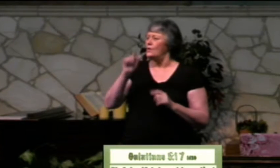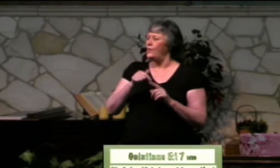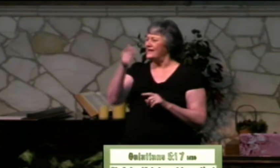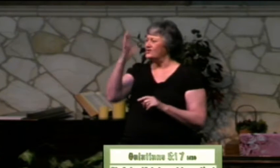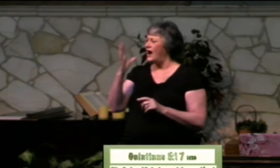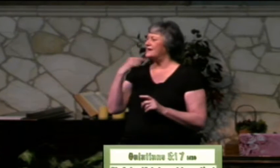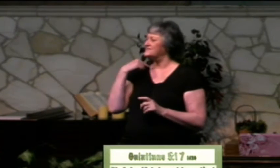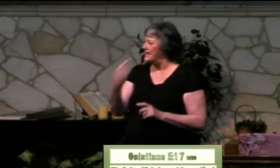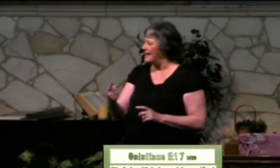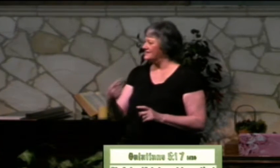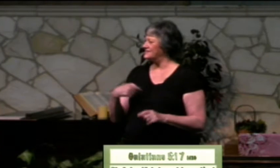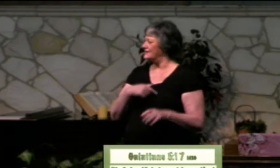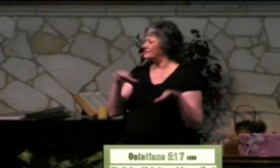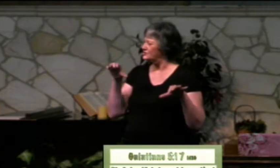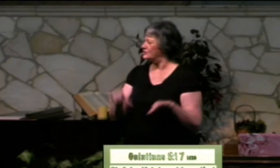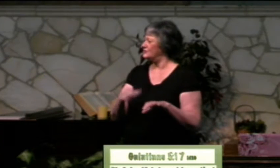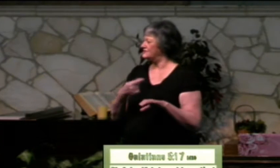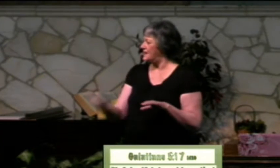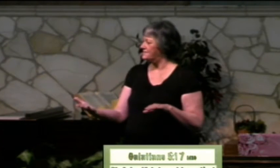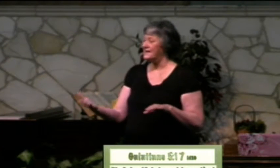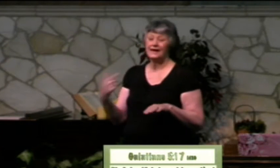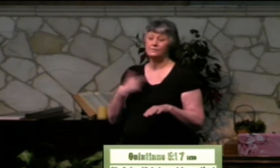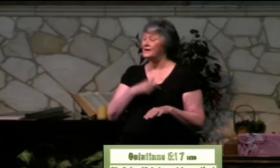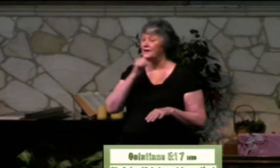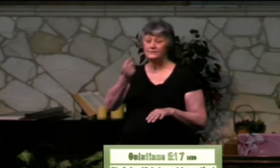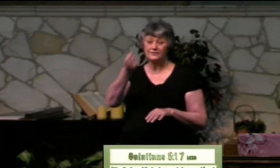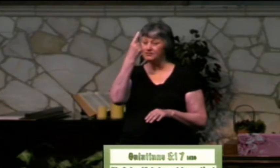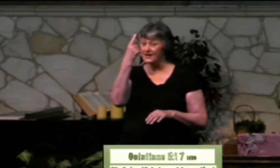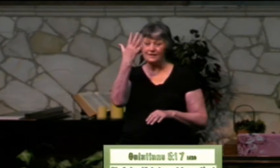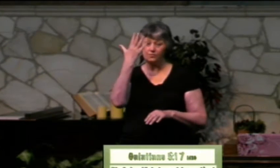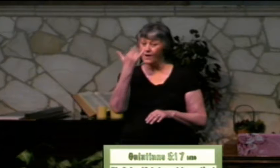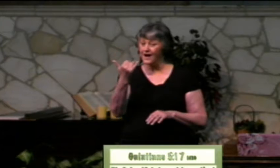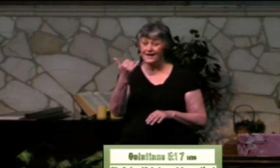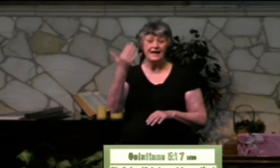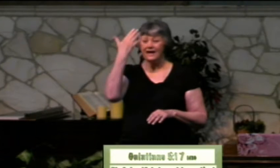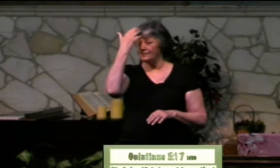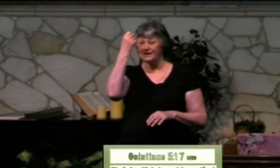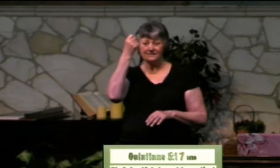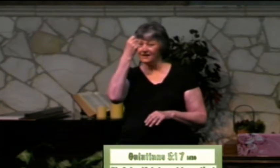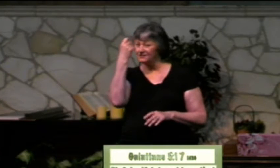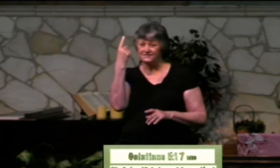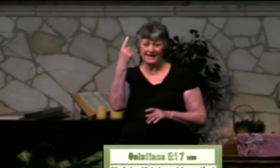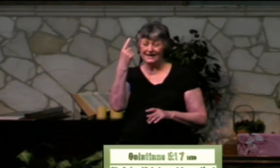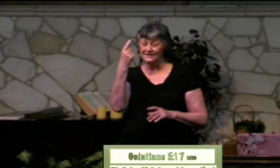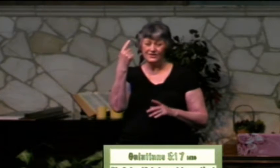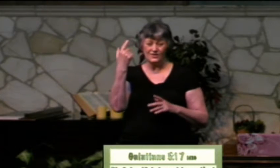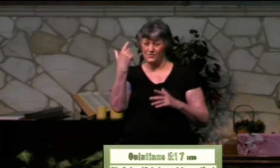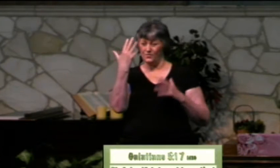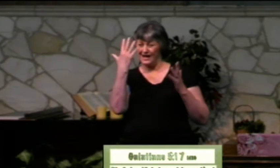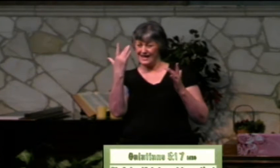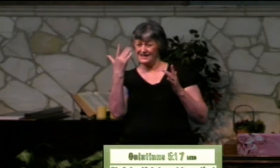when God tells us to do something, and we don't understand why, and we don't understand why God